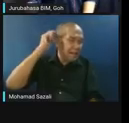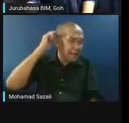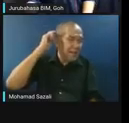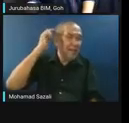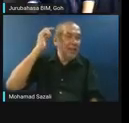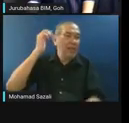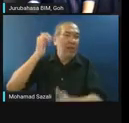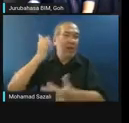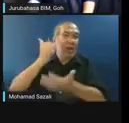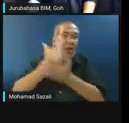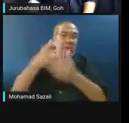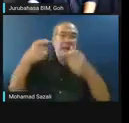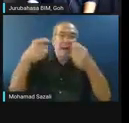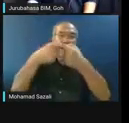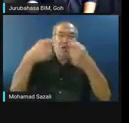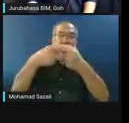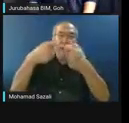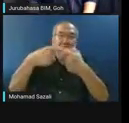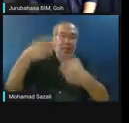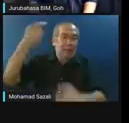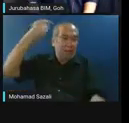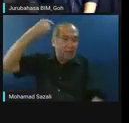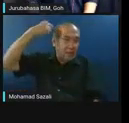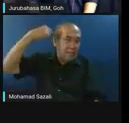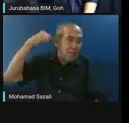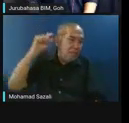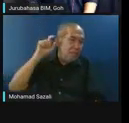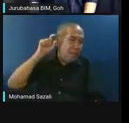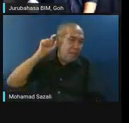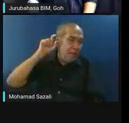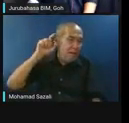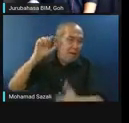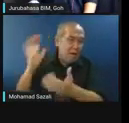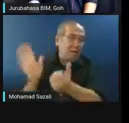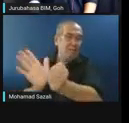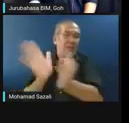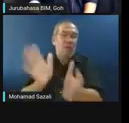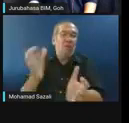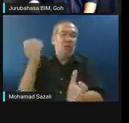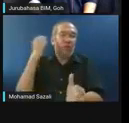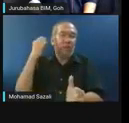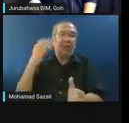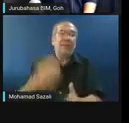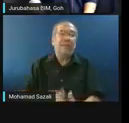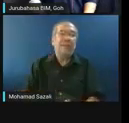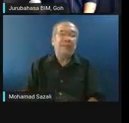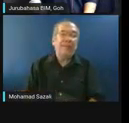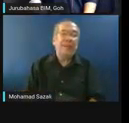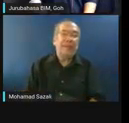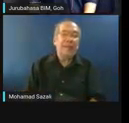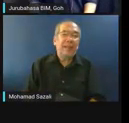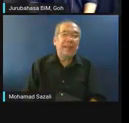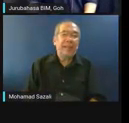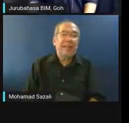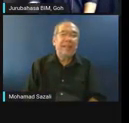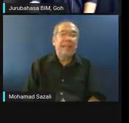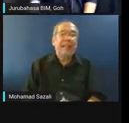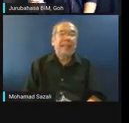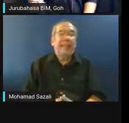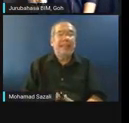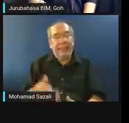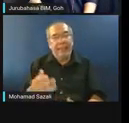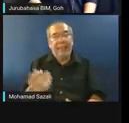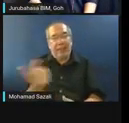technology. They actually grill behind our ear and implant it. Okay, with a very small device and